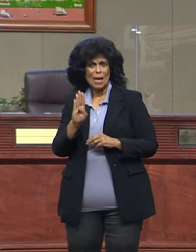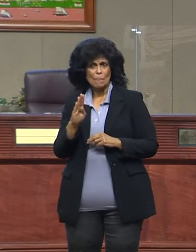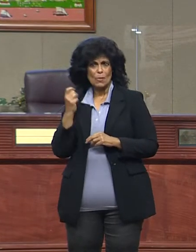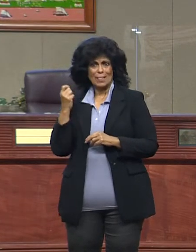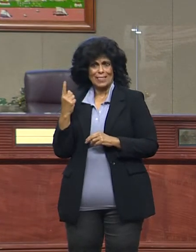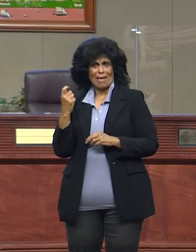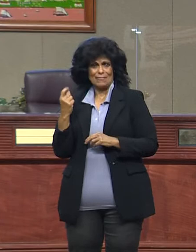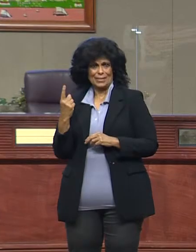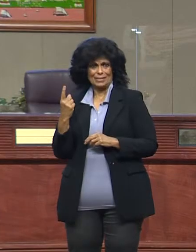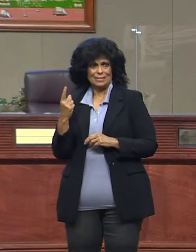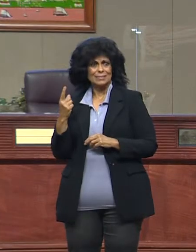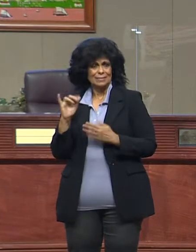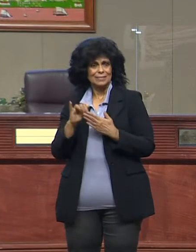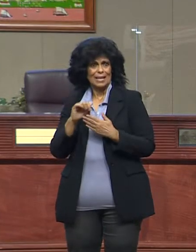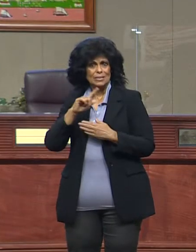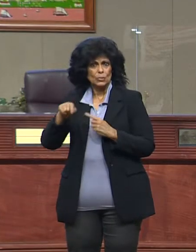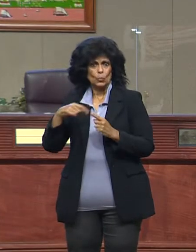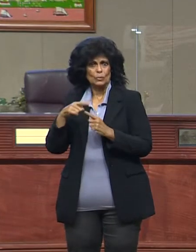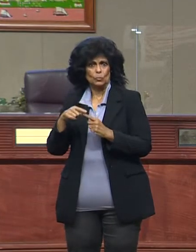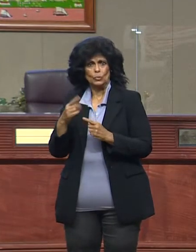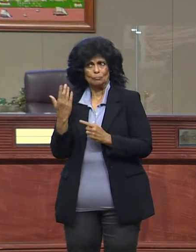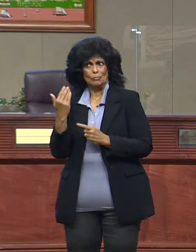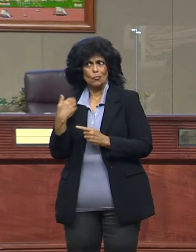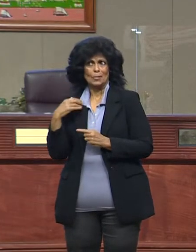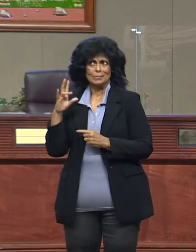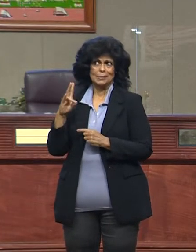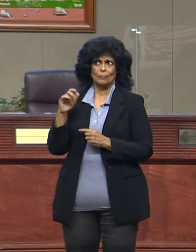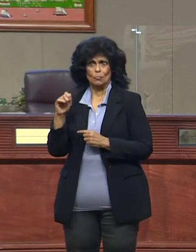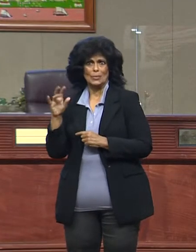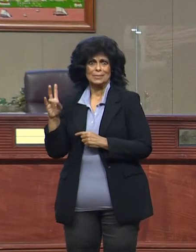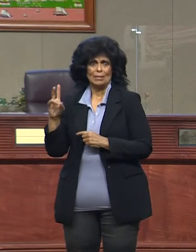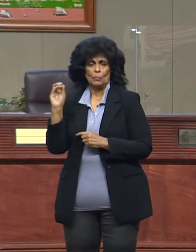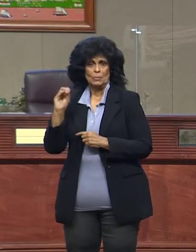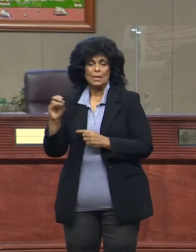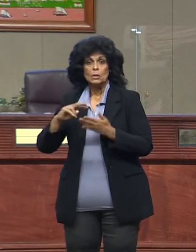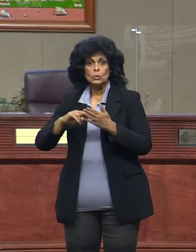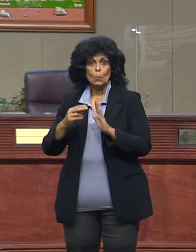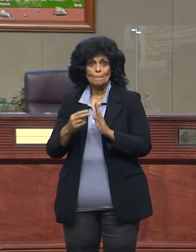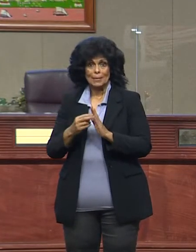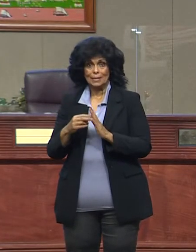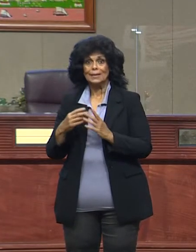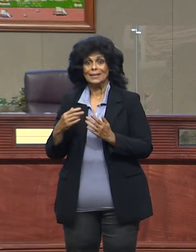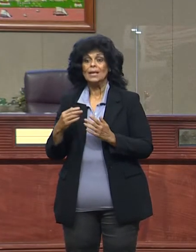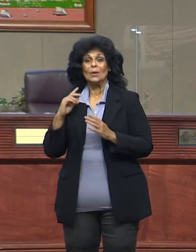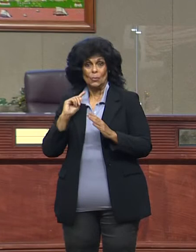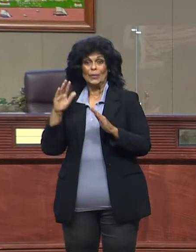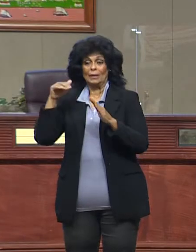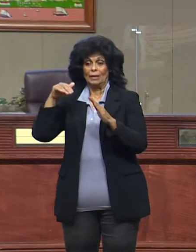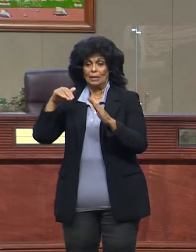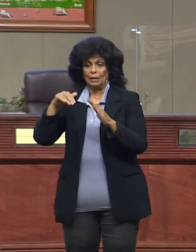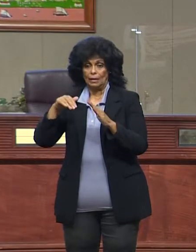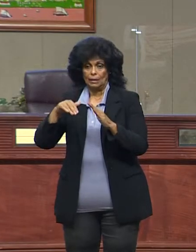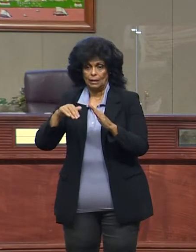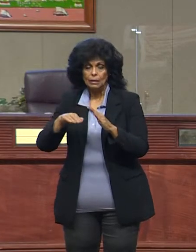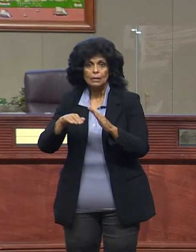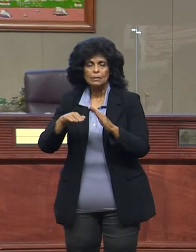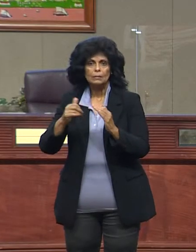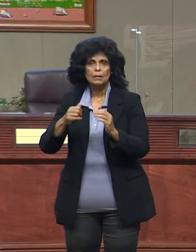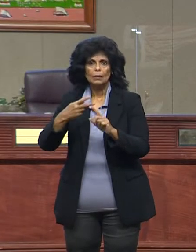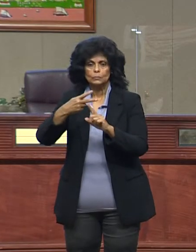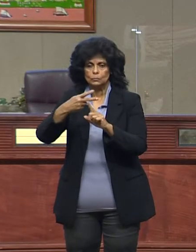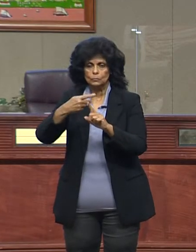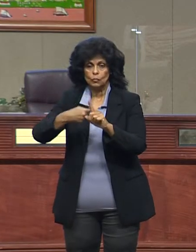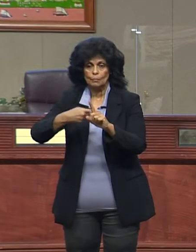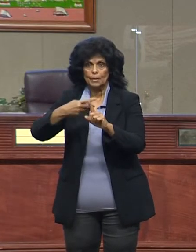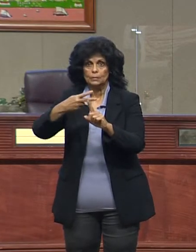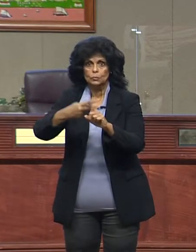the positivity rate was 7.7%. So in the last 2 months, we have continued to see now our